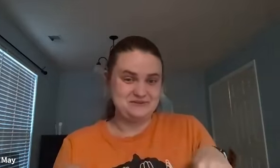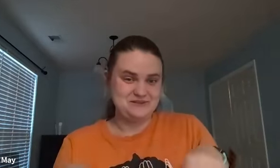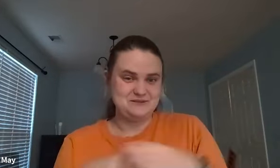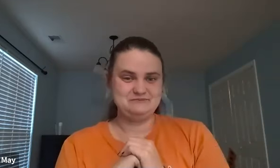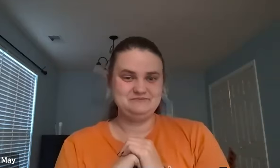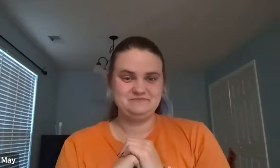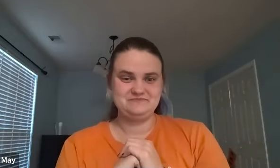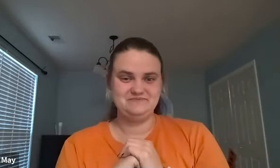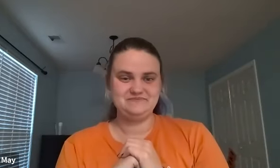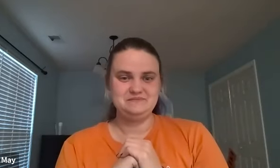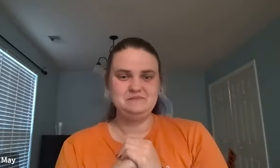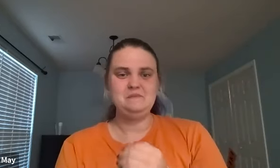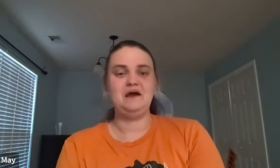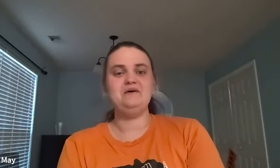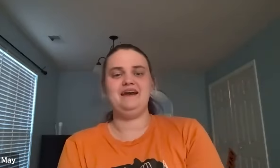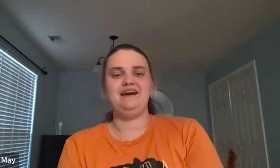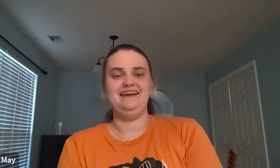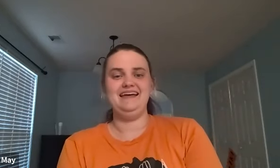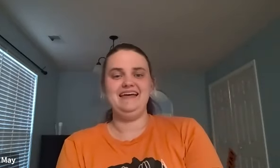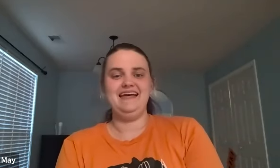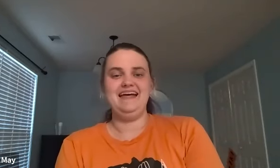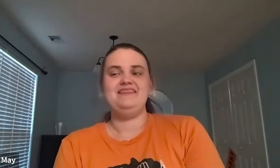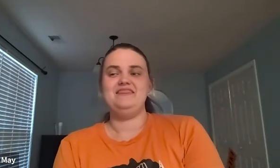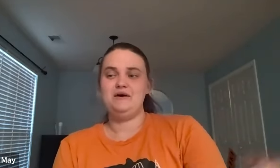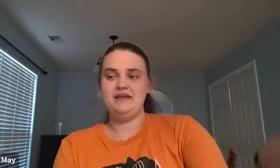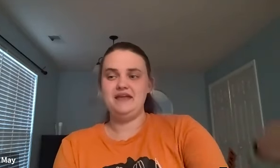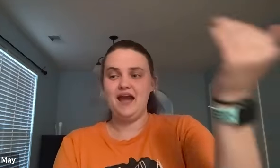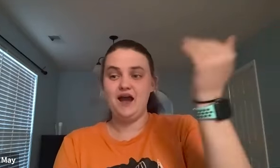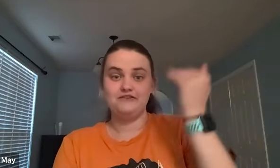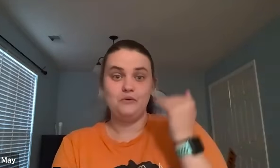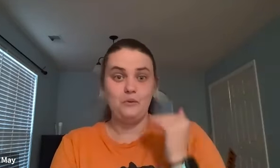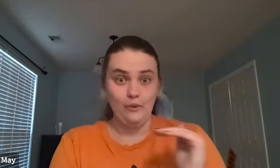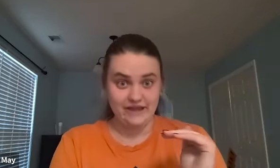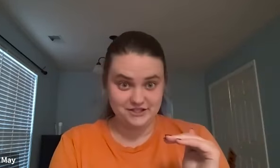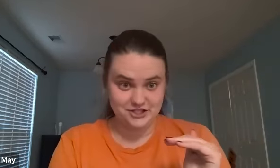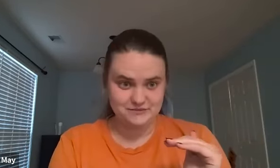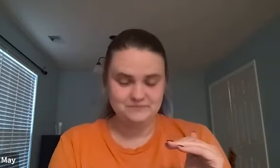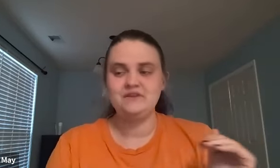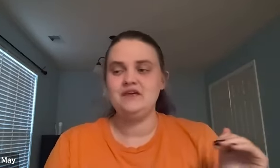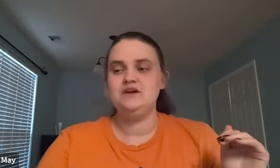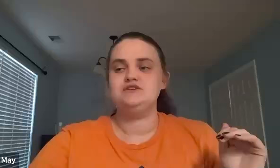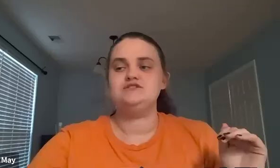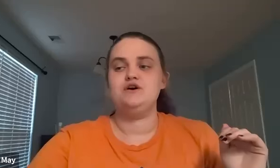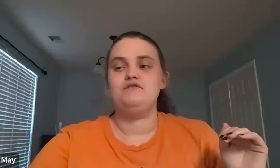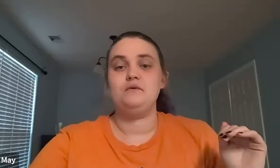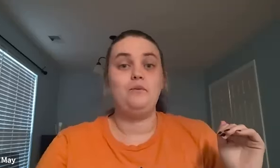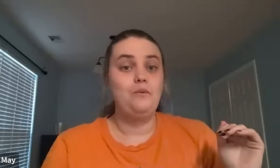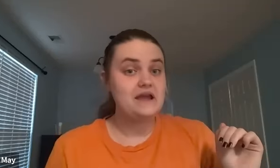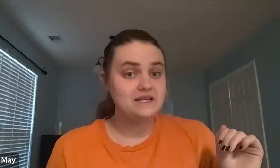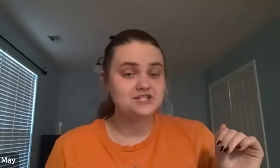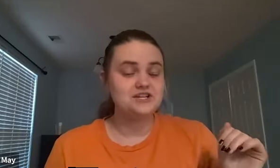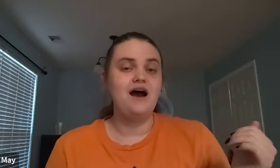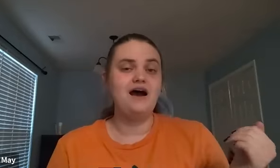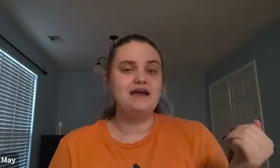house. Okay. Now we have witch. So for witch, I